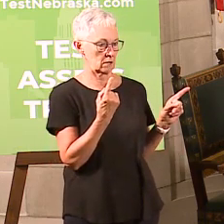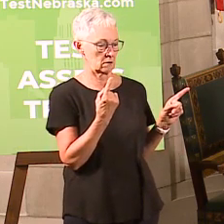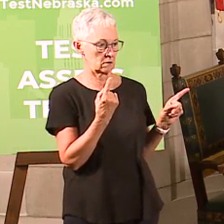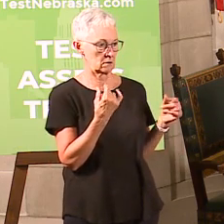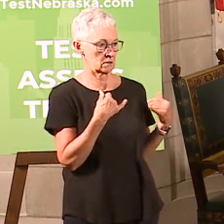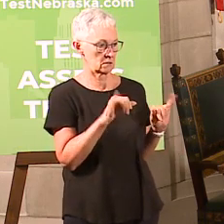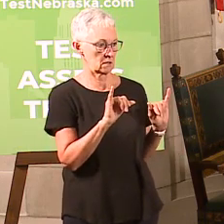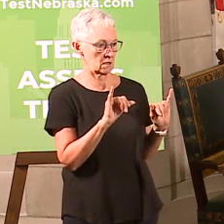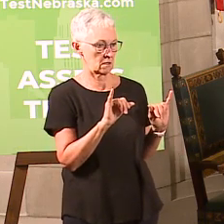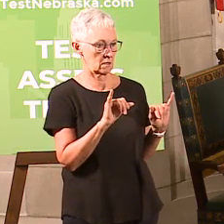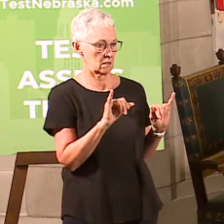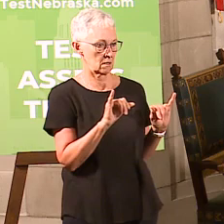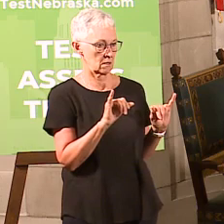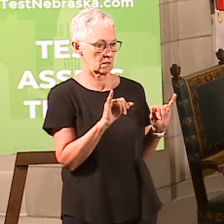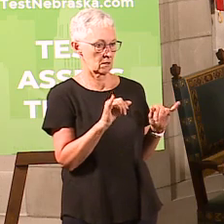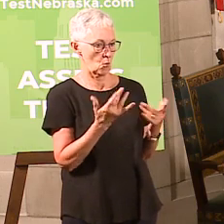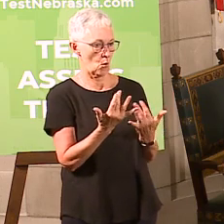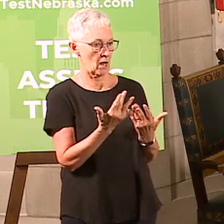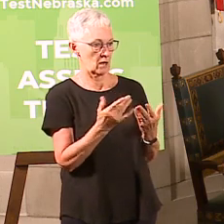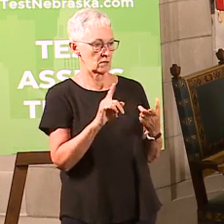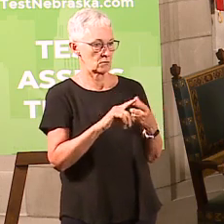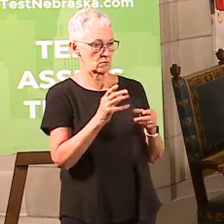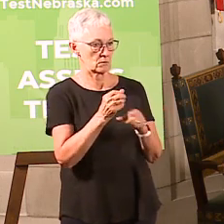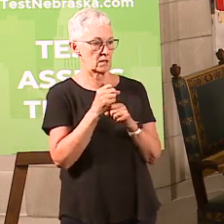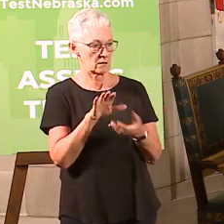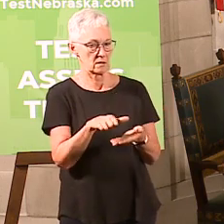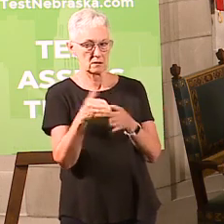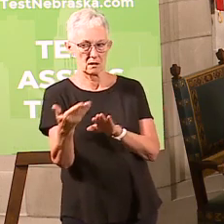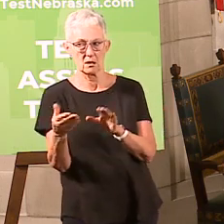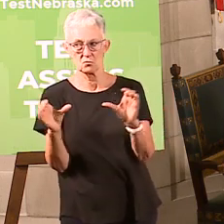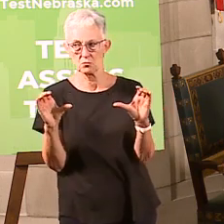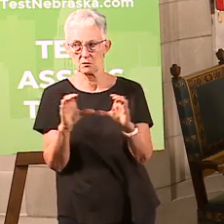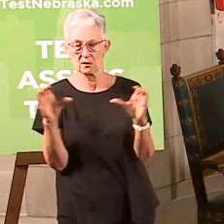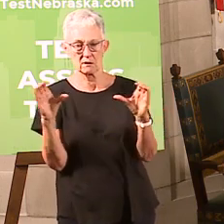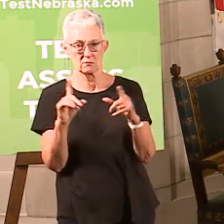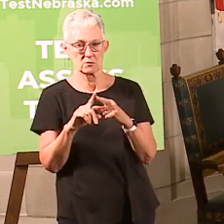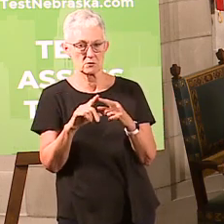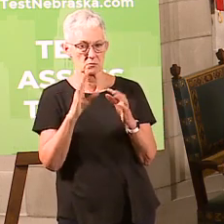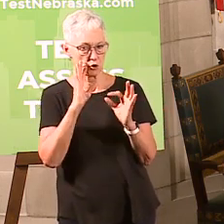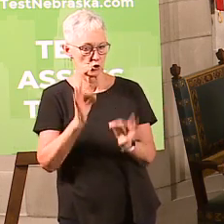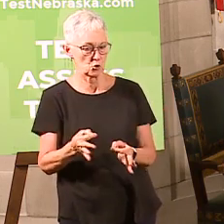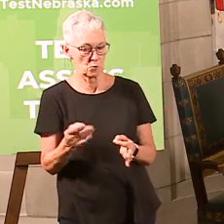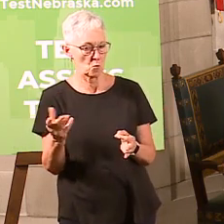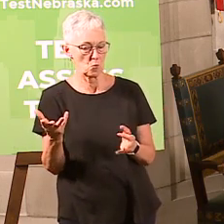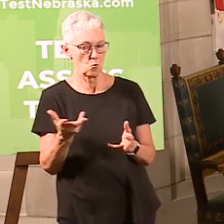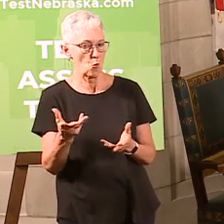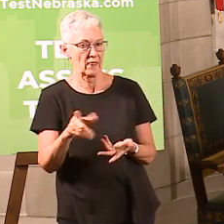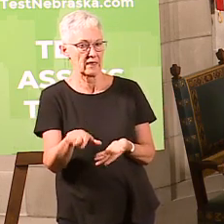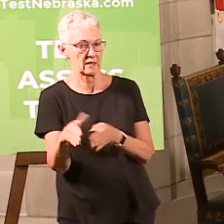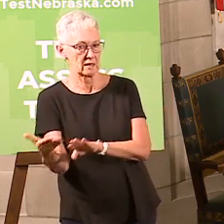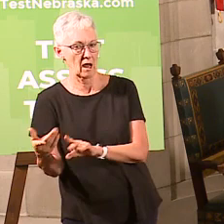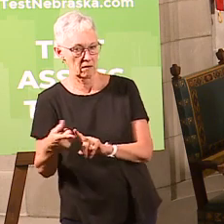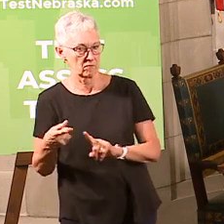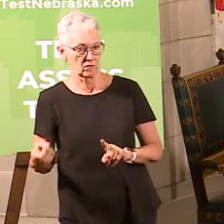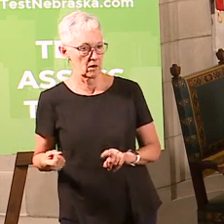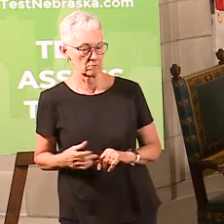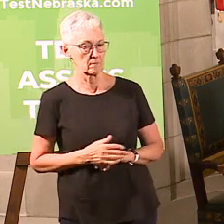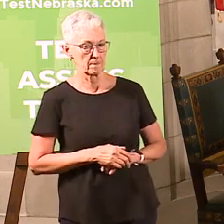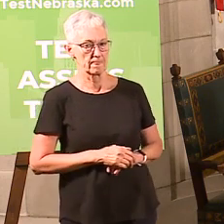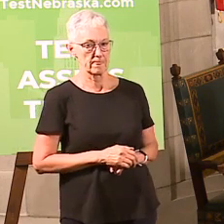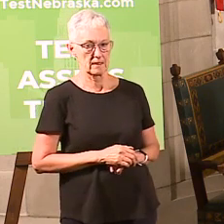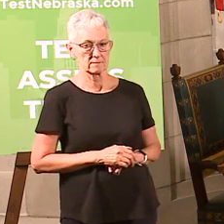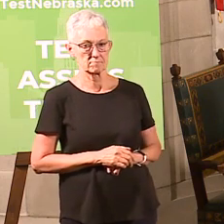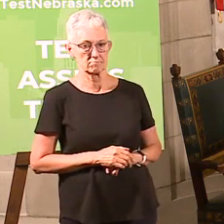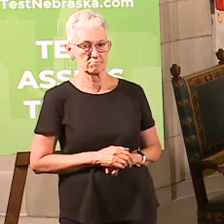Still pending death certificate validation. Yes. Just while you're up there, what would you say are your areas of